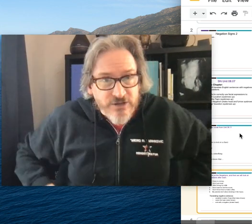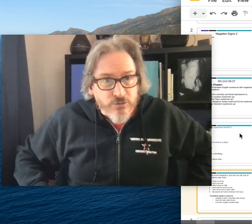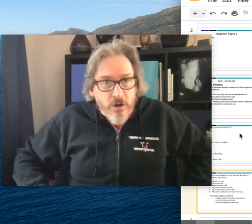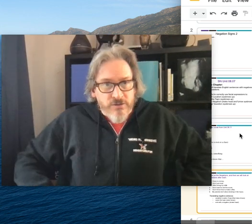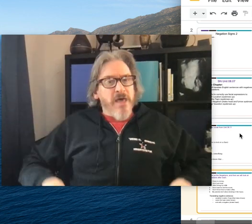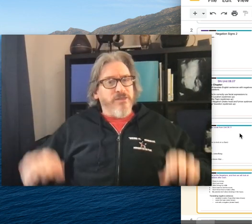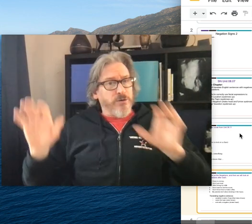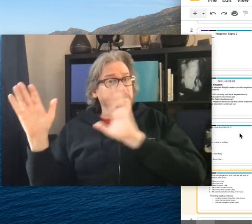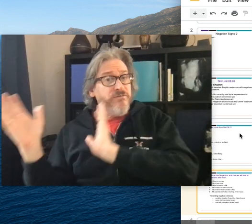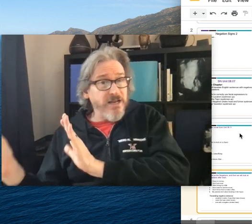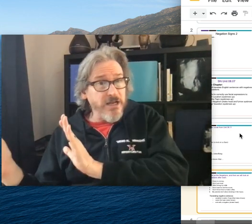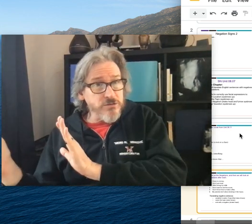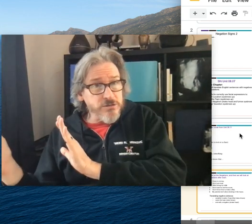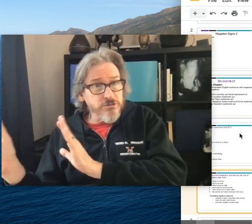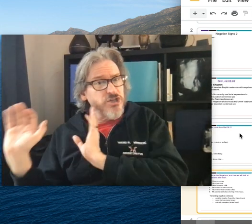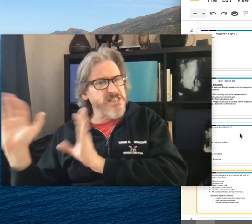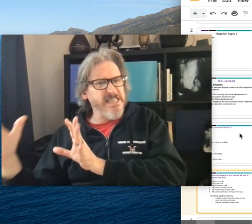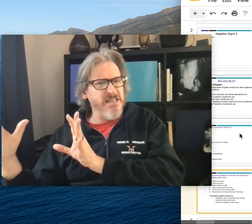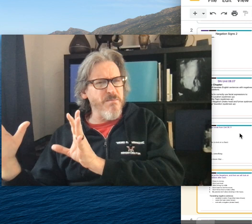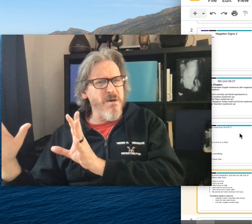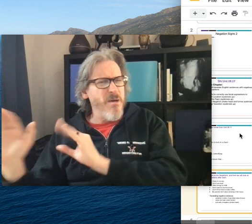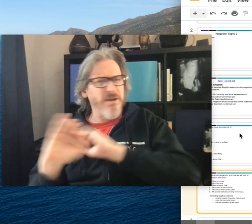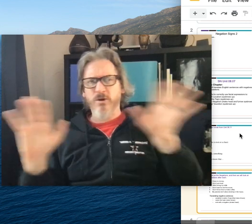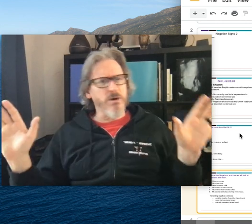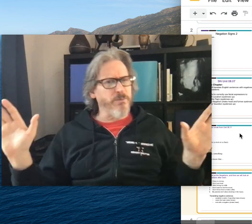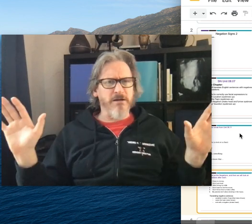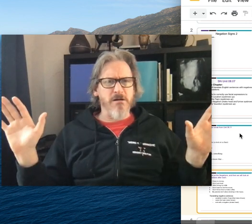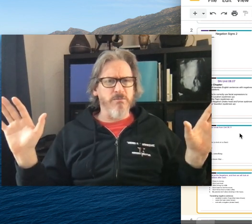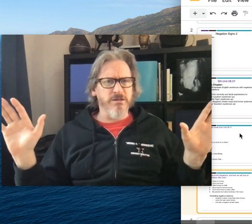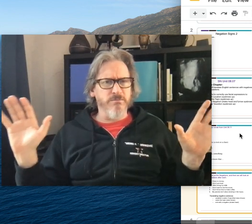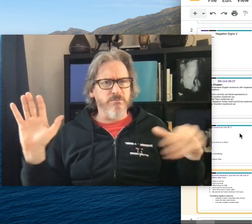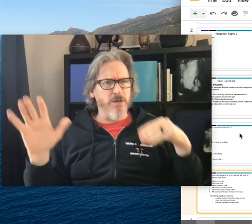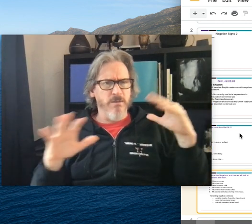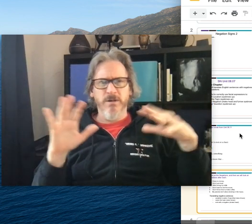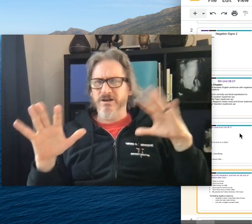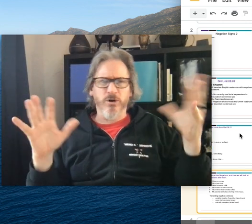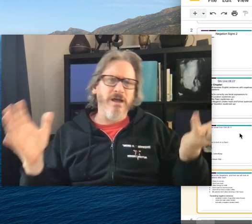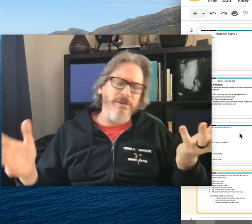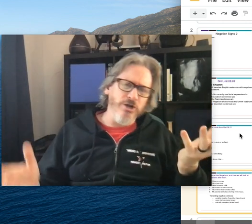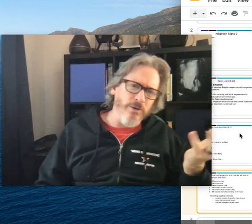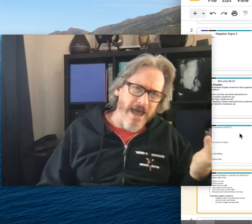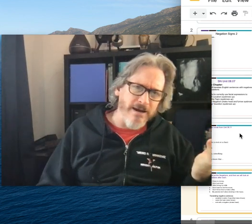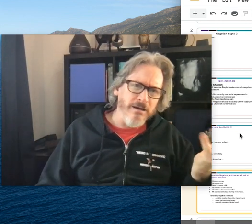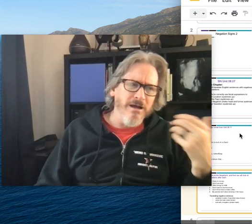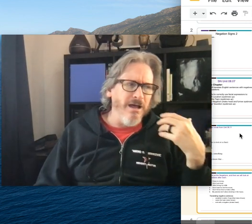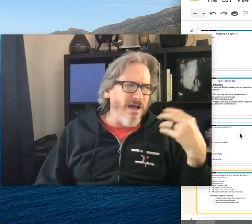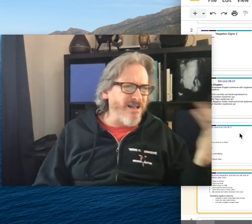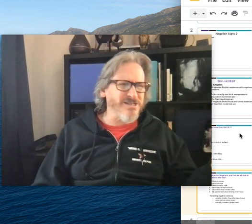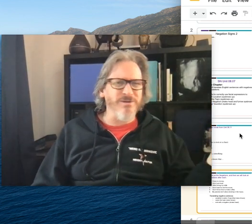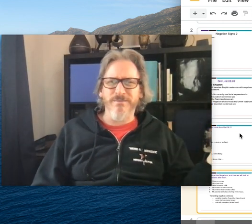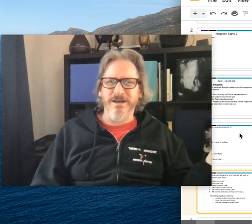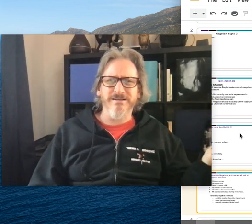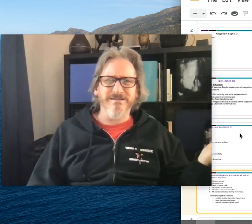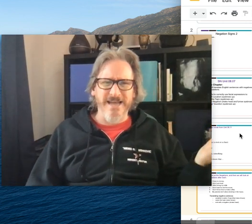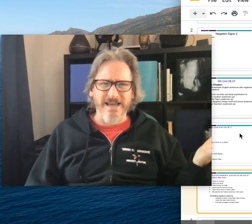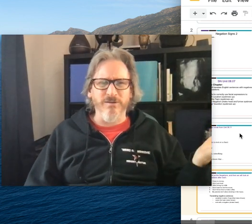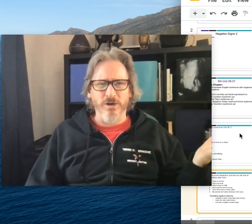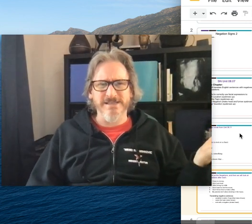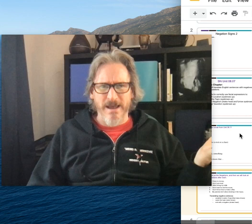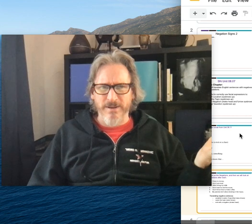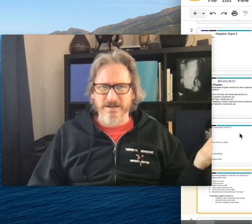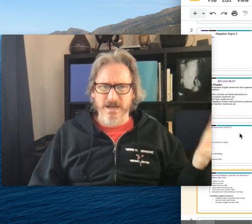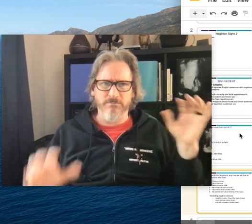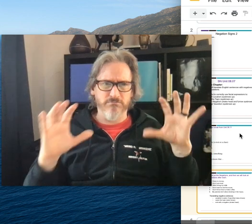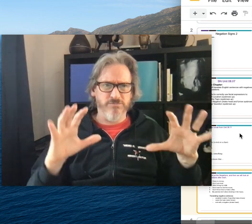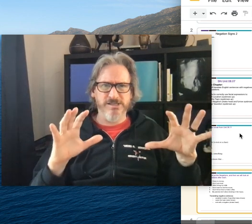all of them. They're in the videos. You'll see them, but I don't want to play around with them. You can. I'll just recommend take it